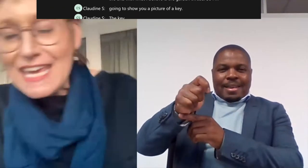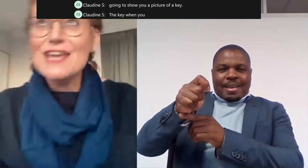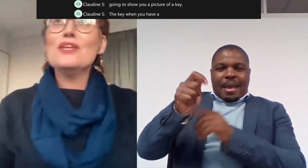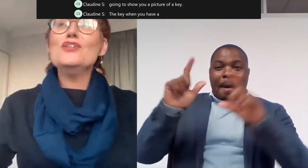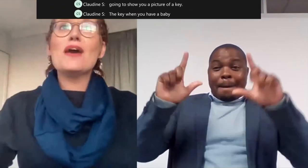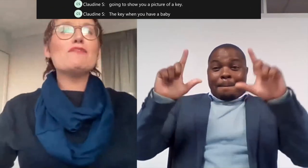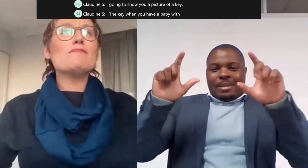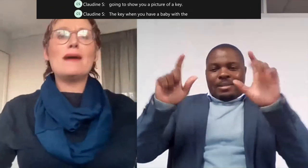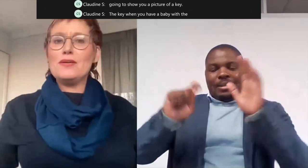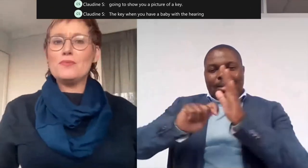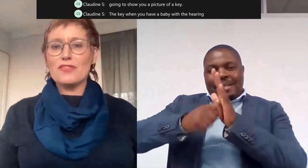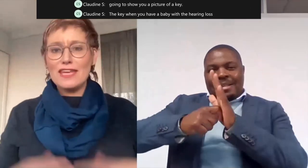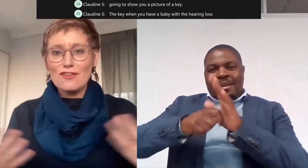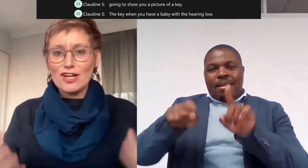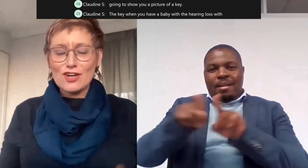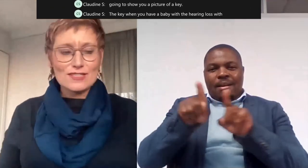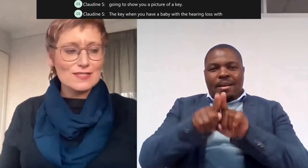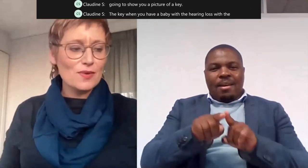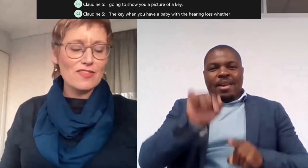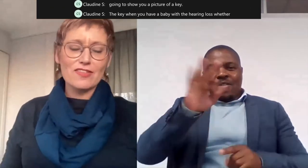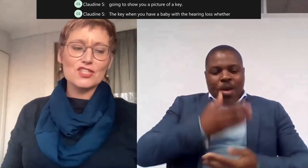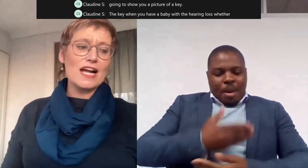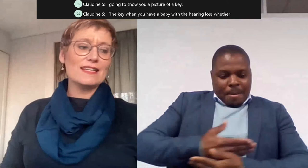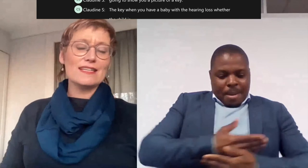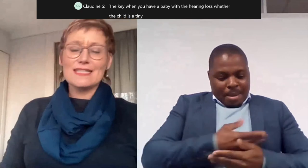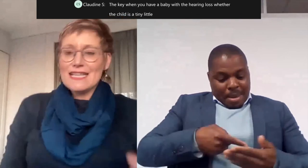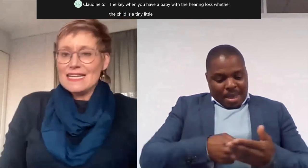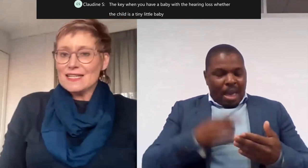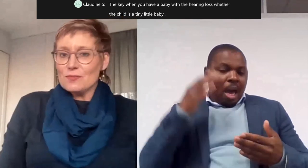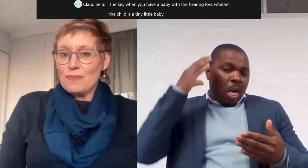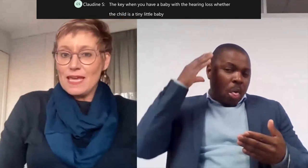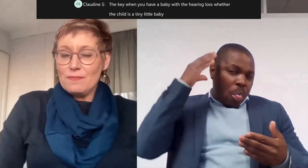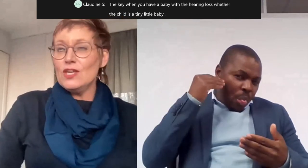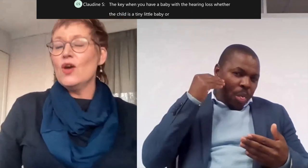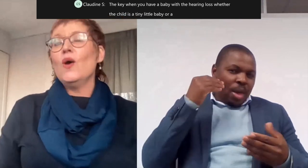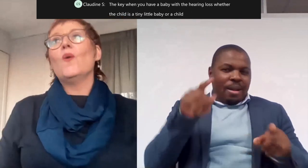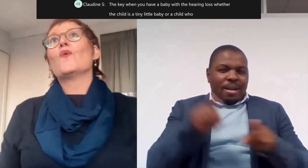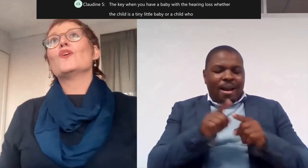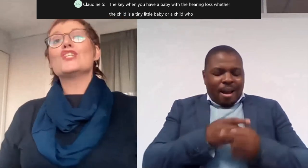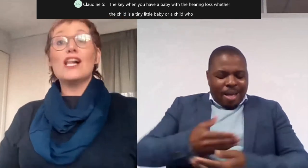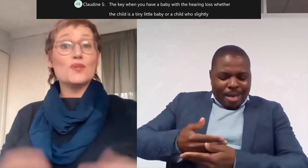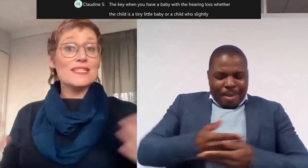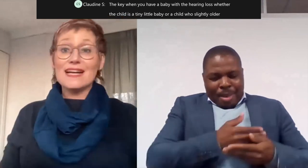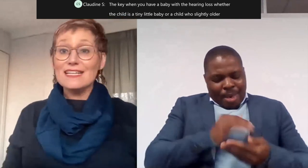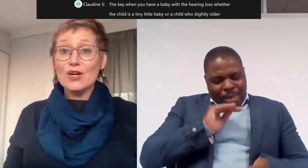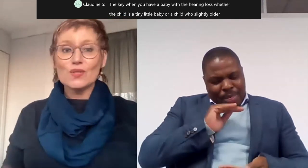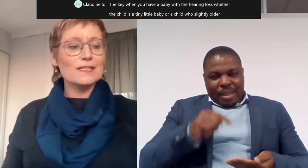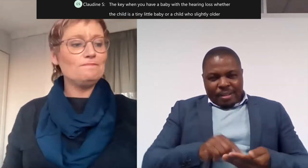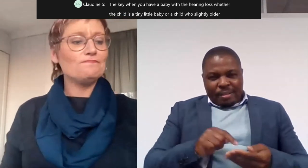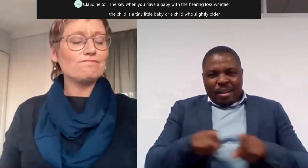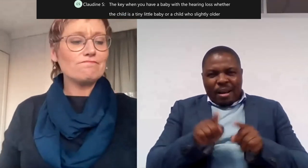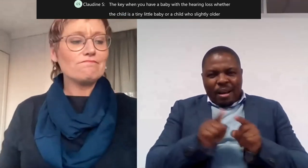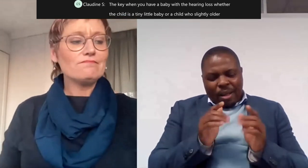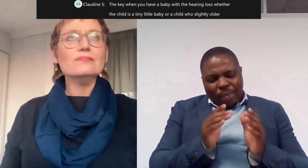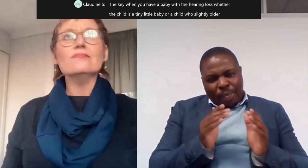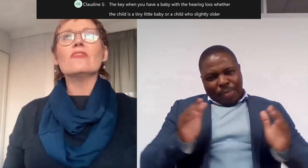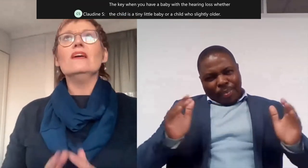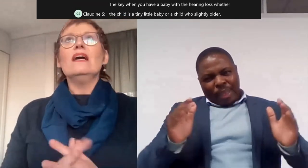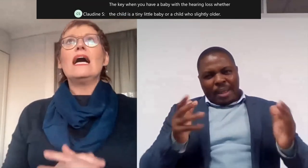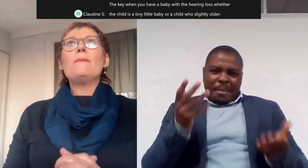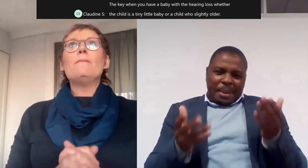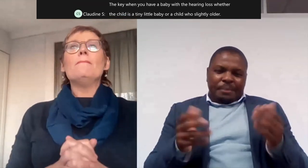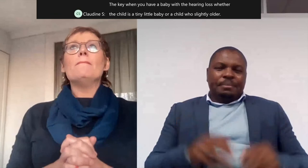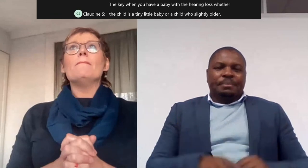The key, when you have a bubby with the hearing loss, whether the child is a tiny little baby or a child who's slightly older,